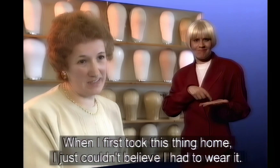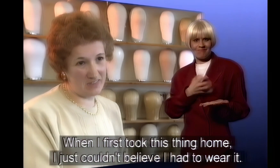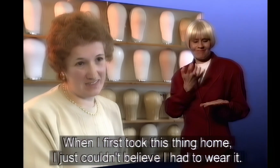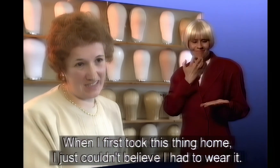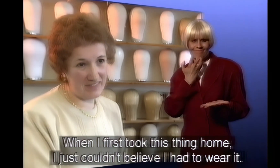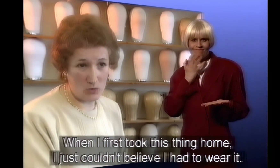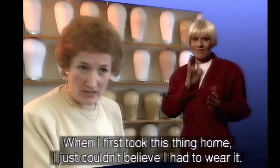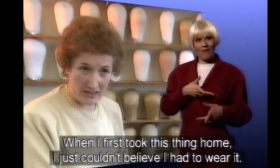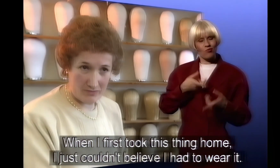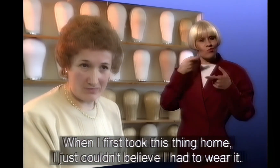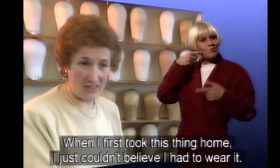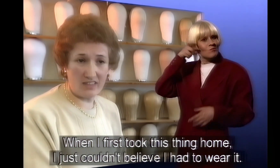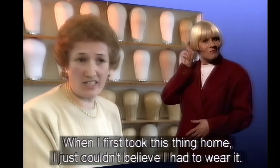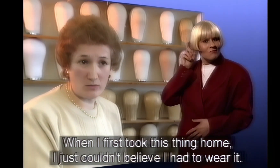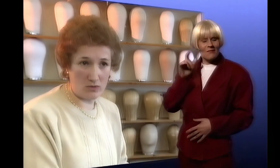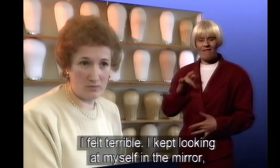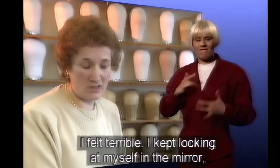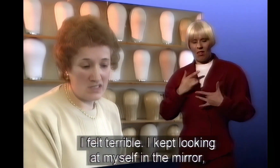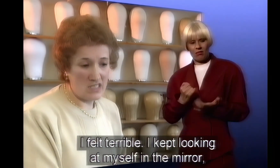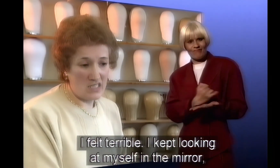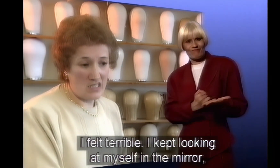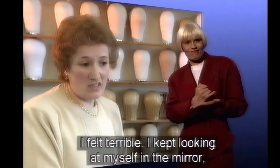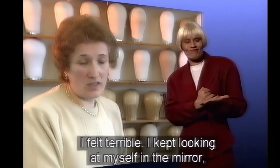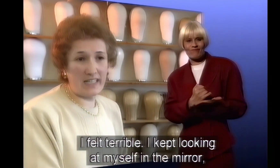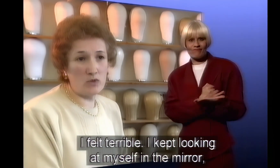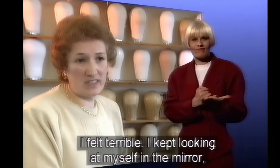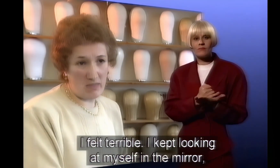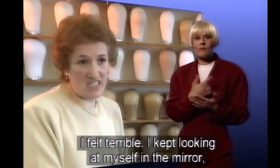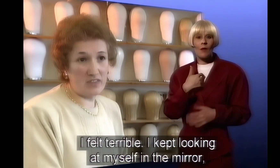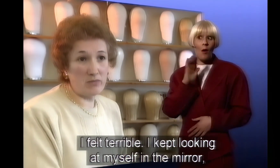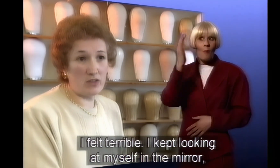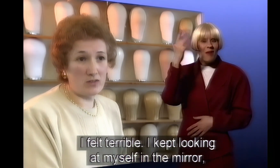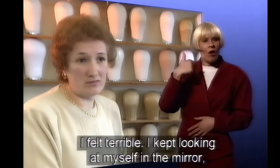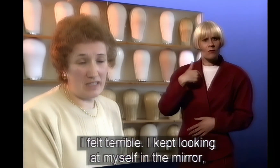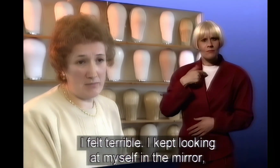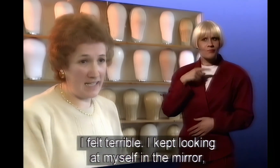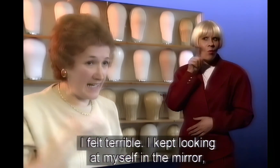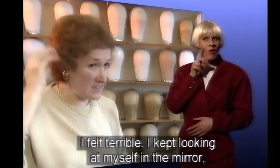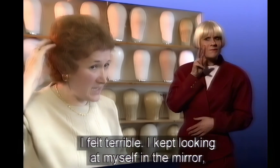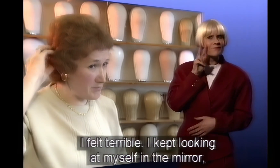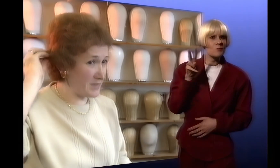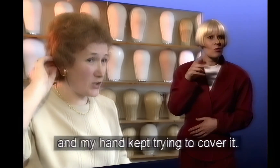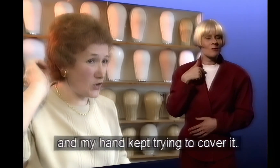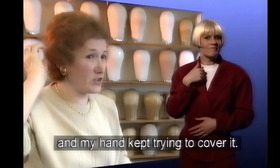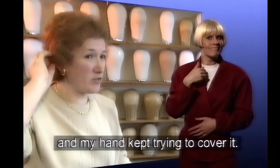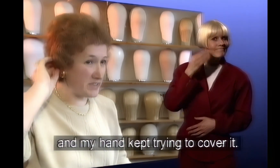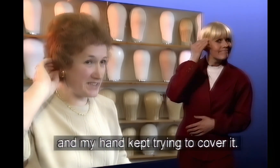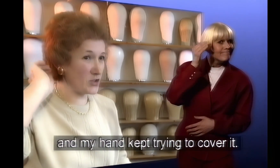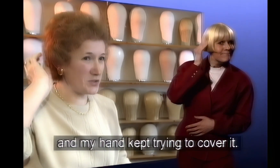it, that I had to wear it. I felt terrible. So I kept looking at myself in the mirror, and my hand kept going over it in order to cover